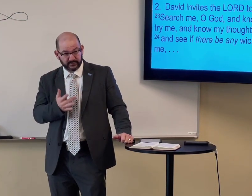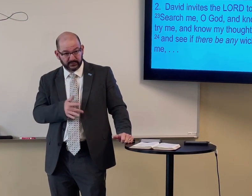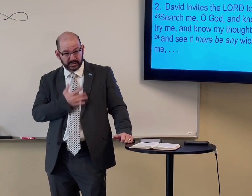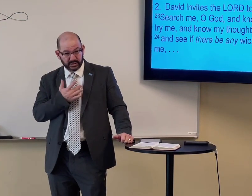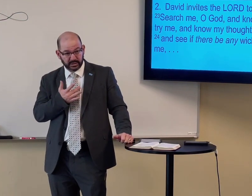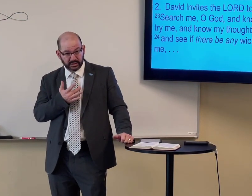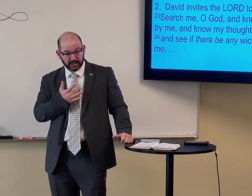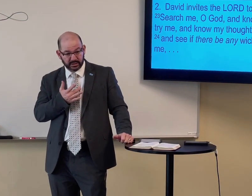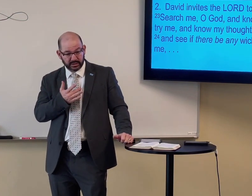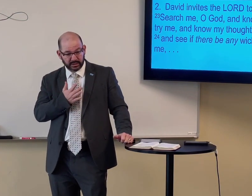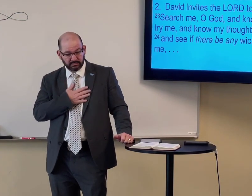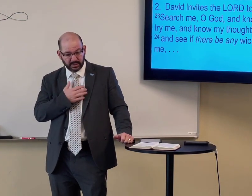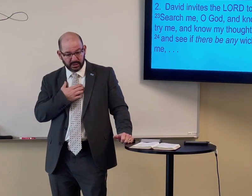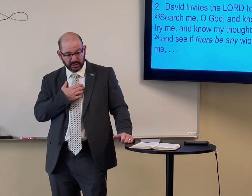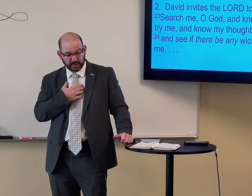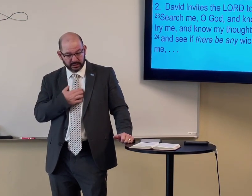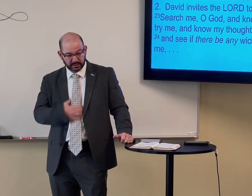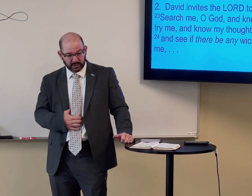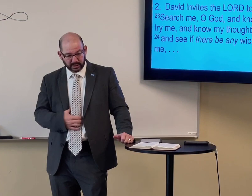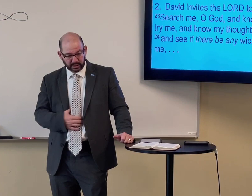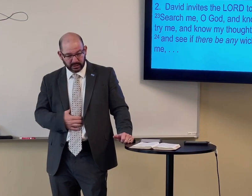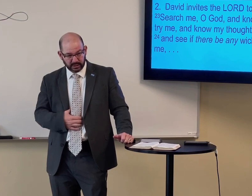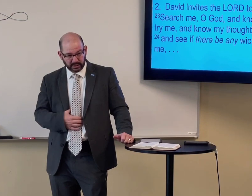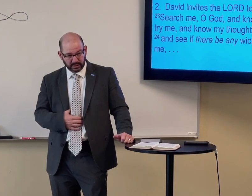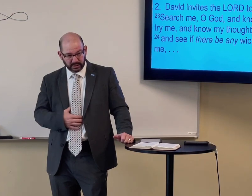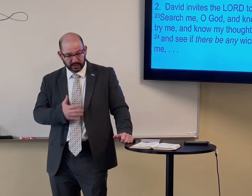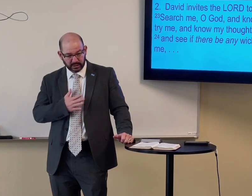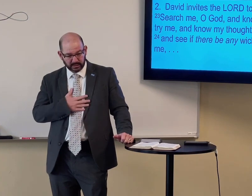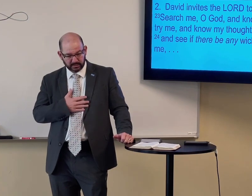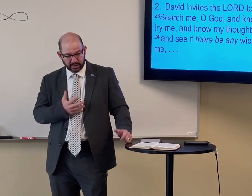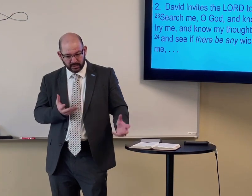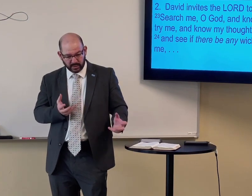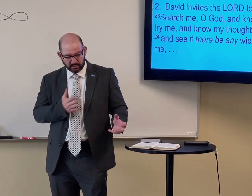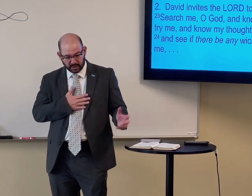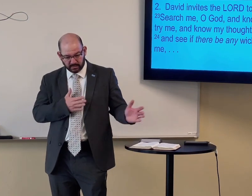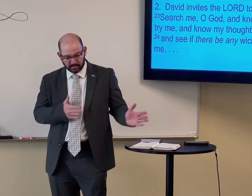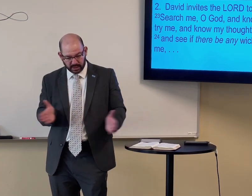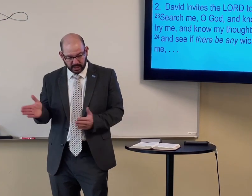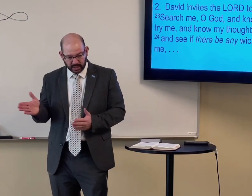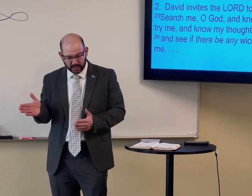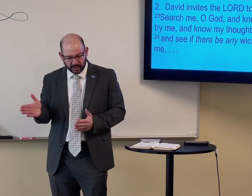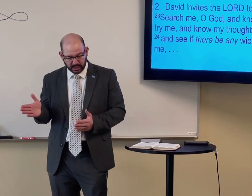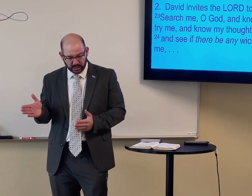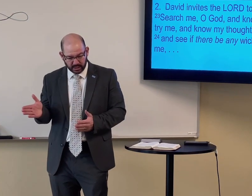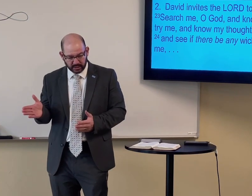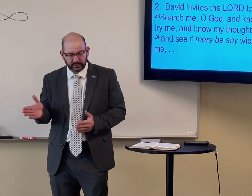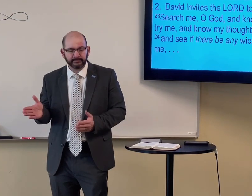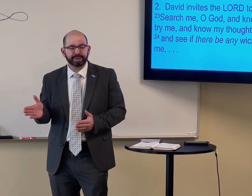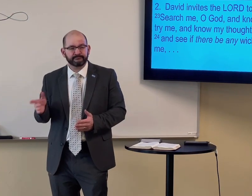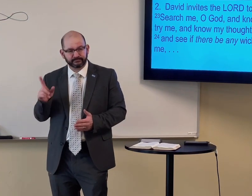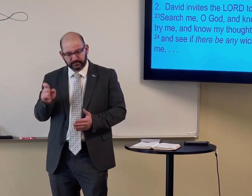My thoughts and my feelings, my desires, my wants, my